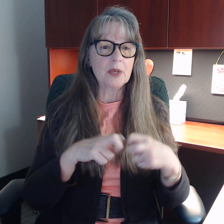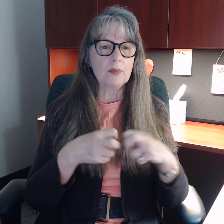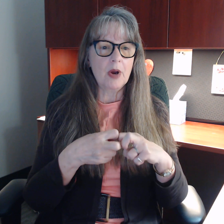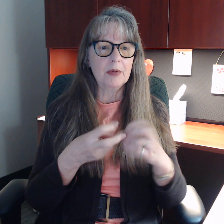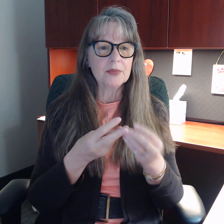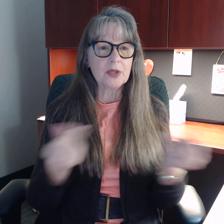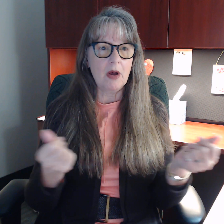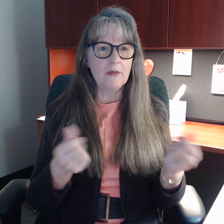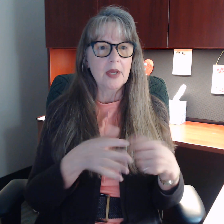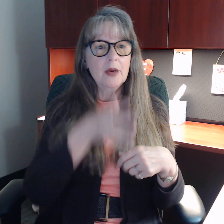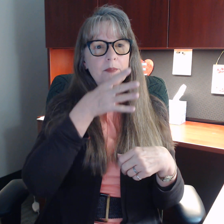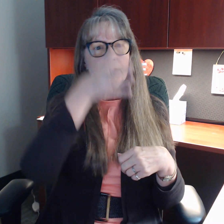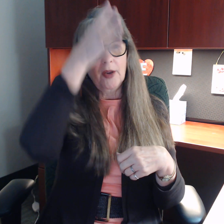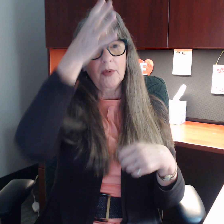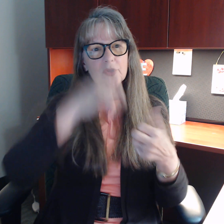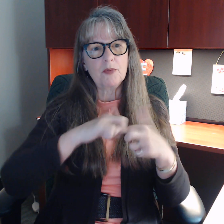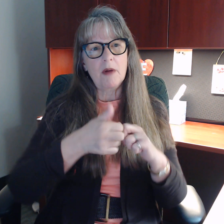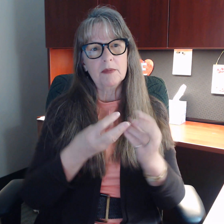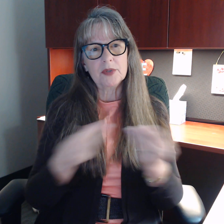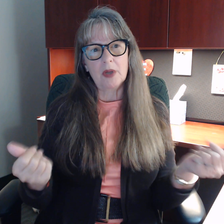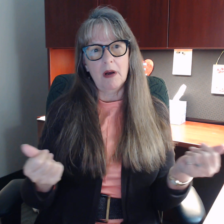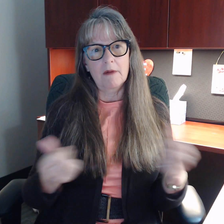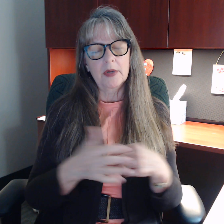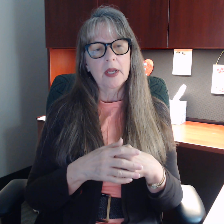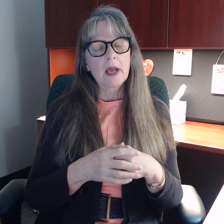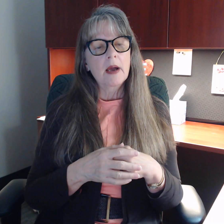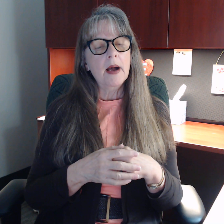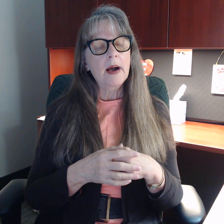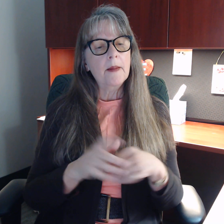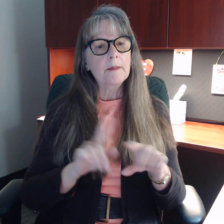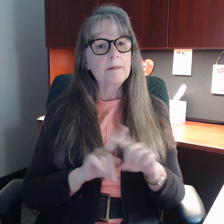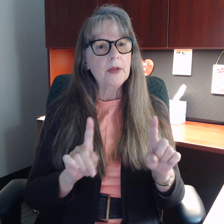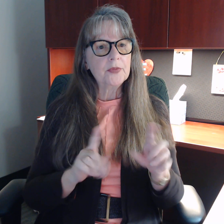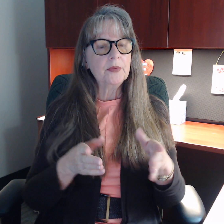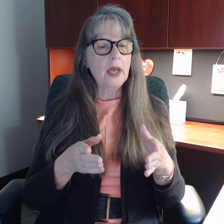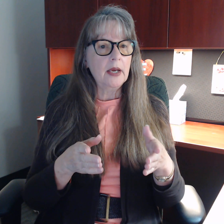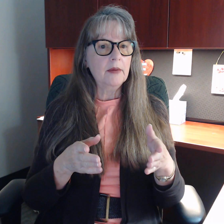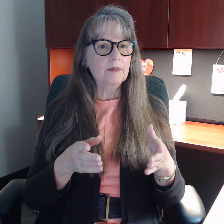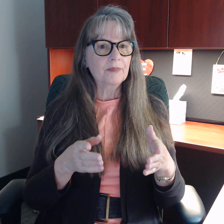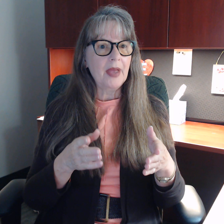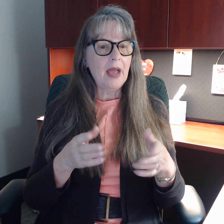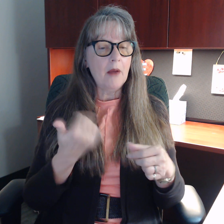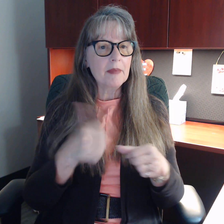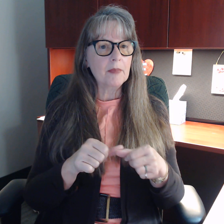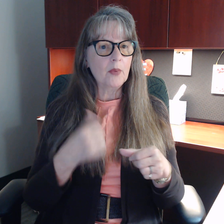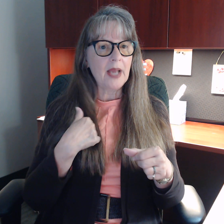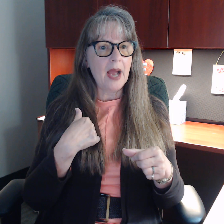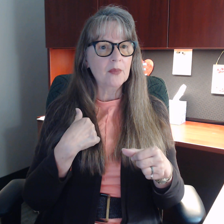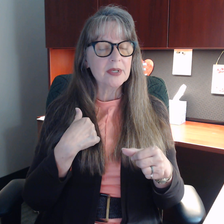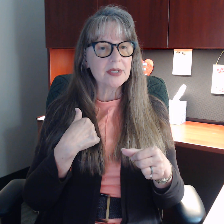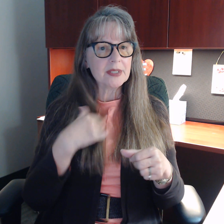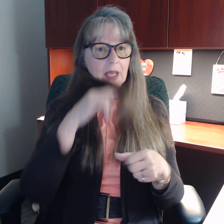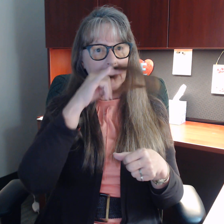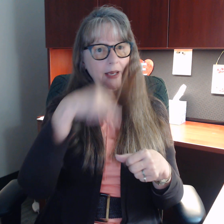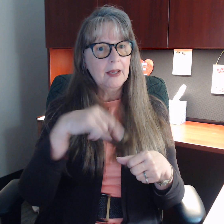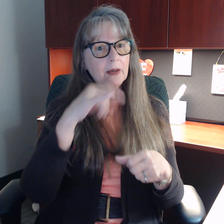problem solve, parents problem solve. But I remember when I was a kid, we